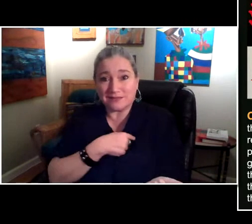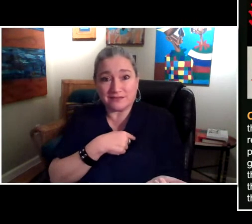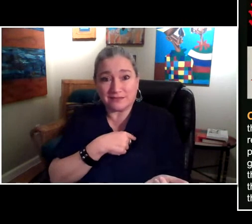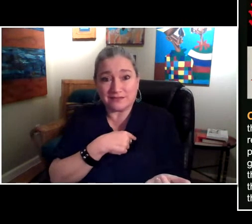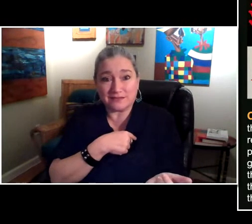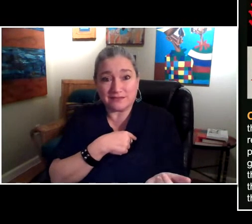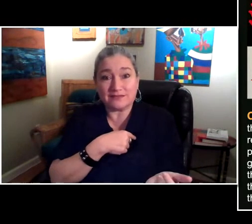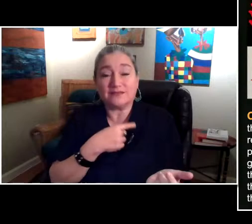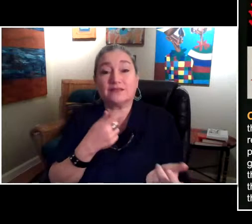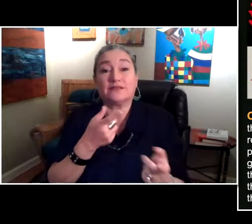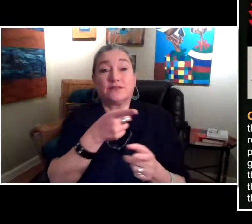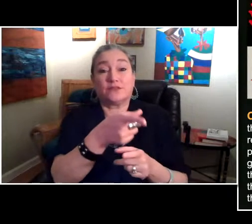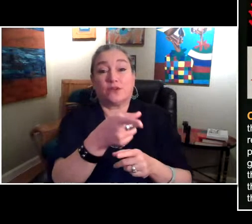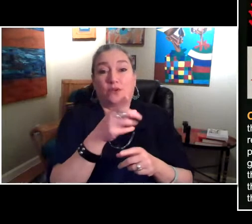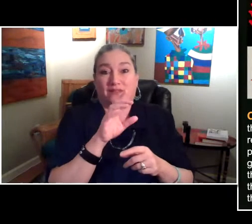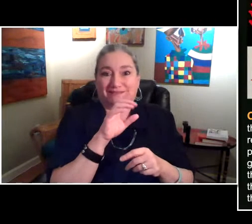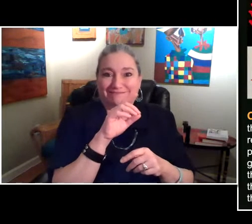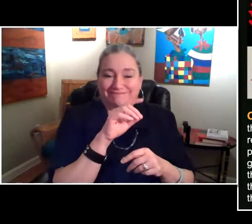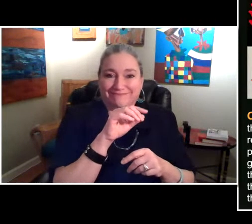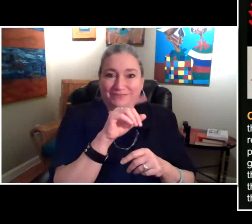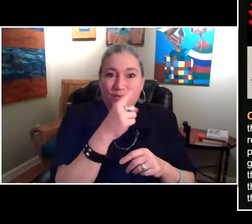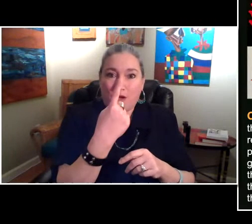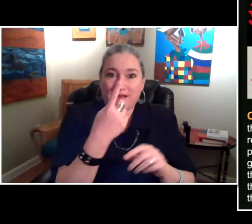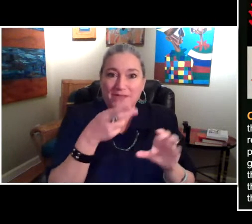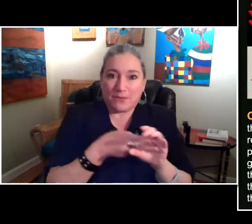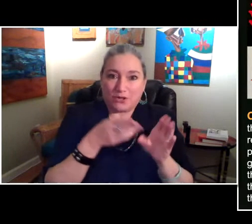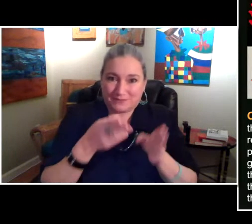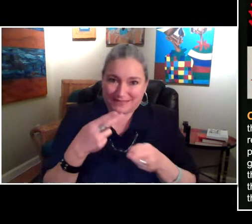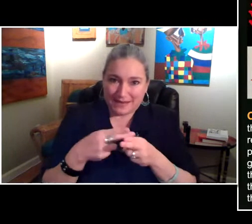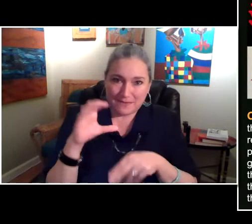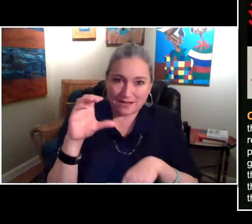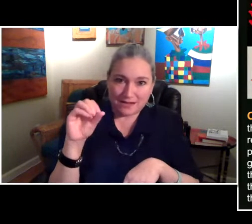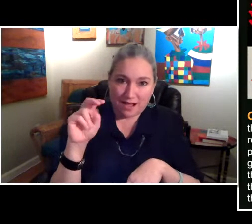wealth, but families don't get access to us.